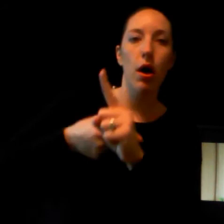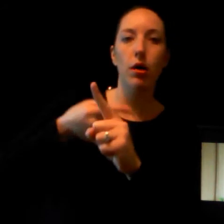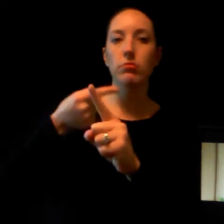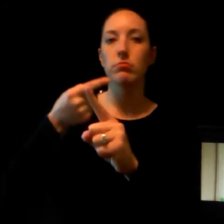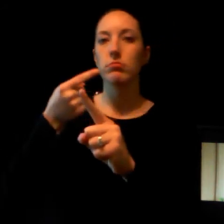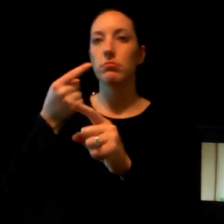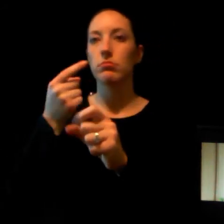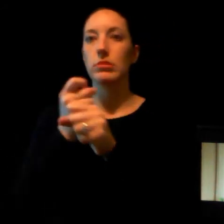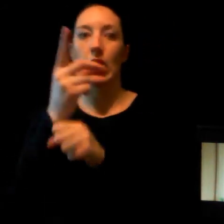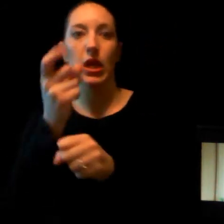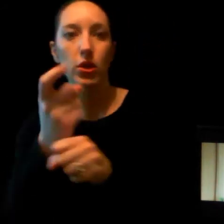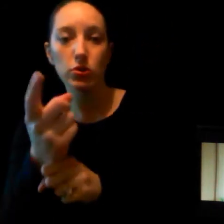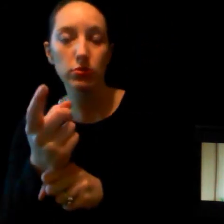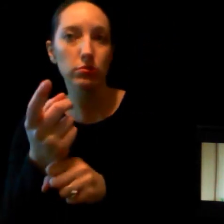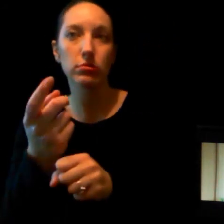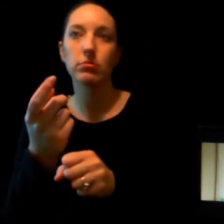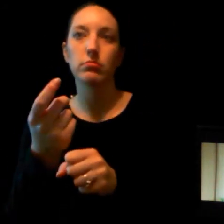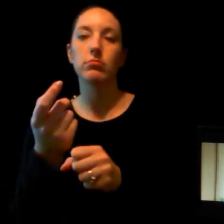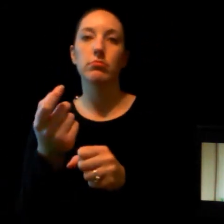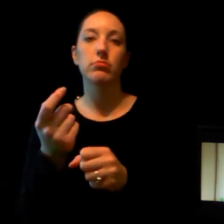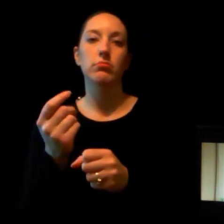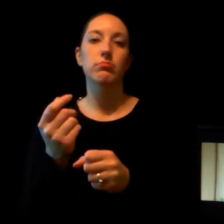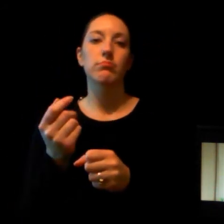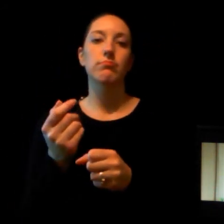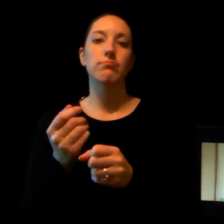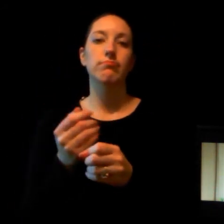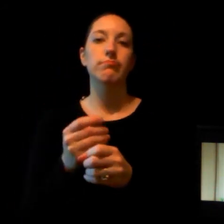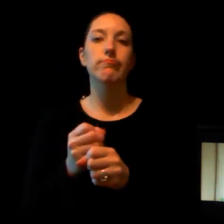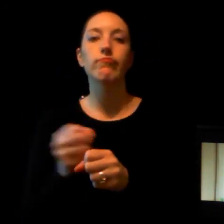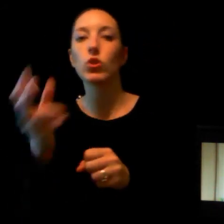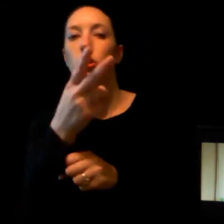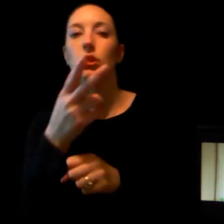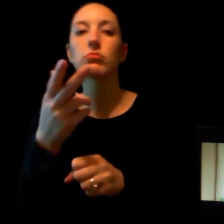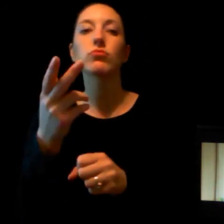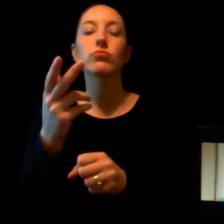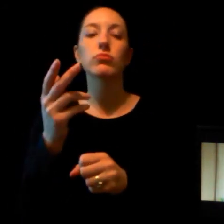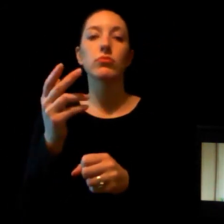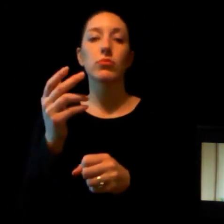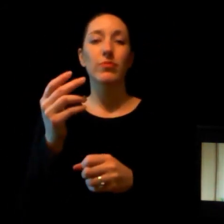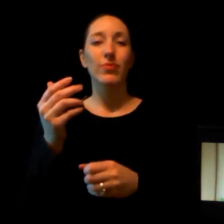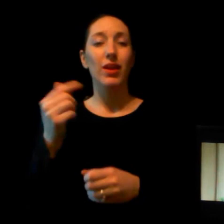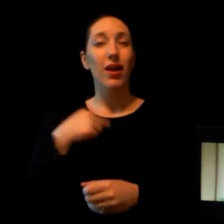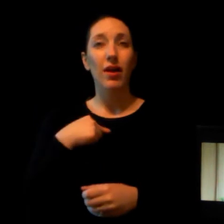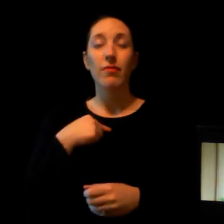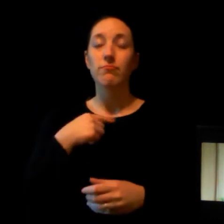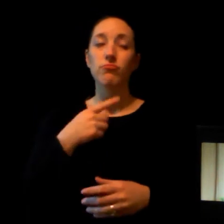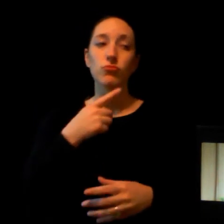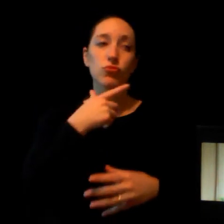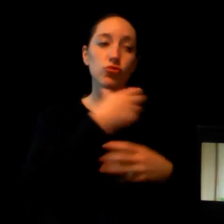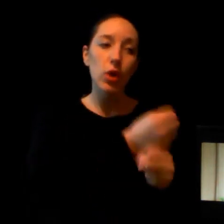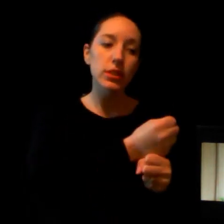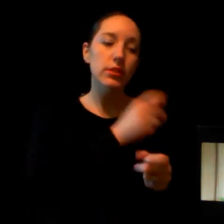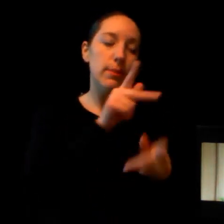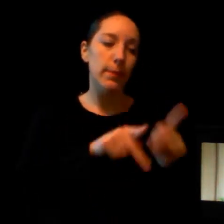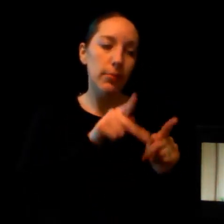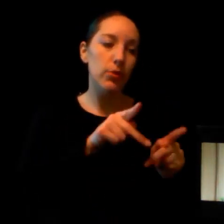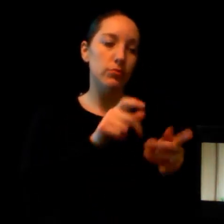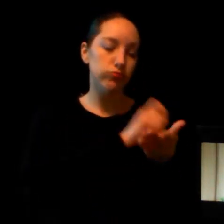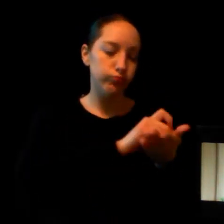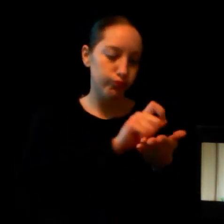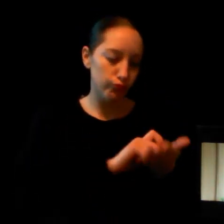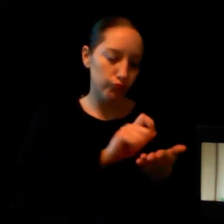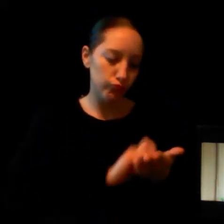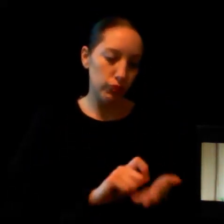that the federal government does that, and I've got faith that the journalists in this room will do their part for the people who have been affected by this